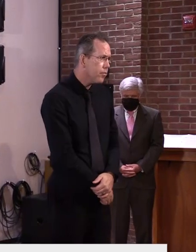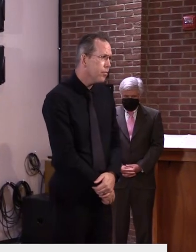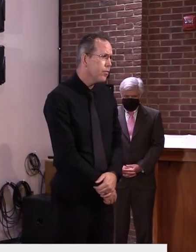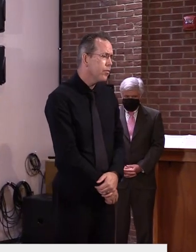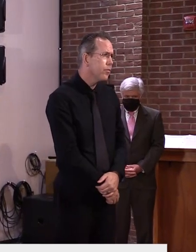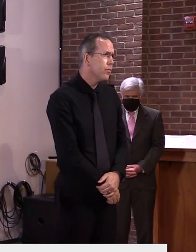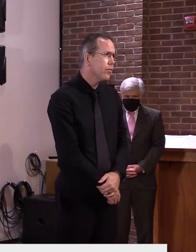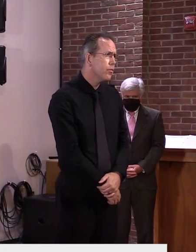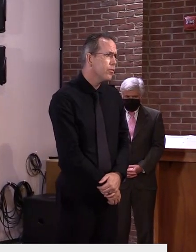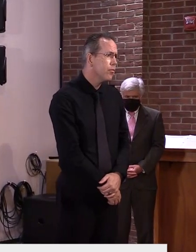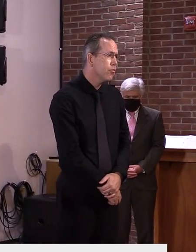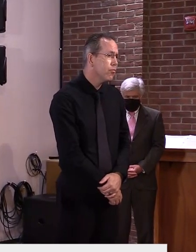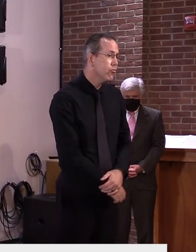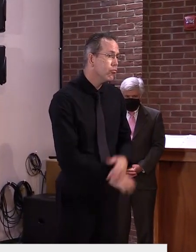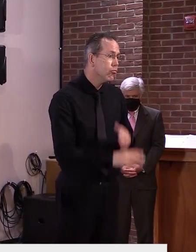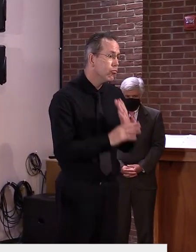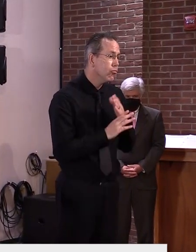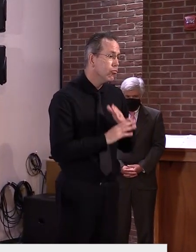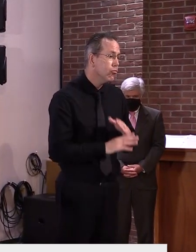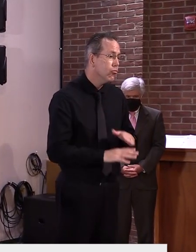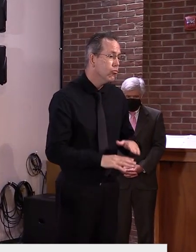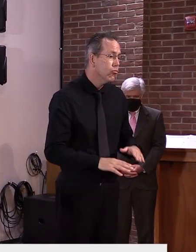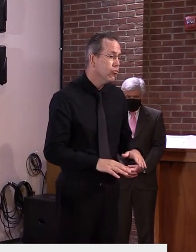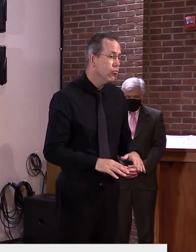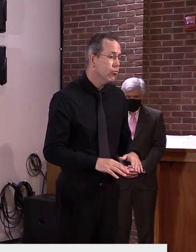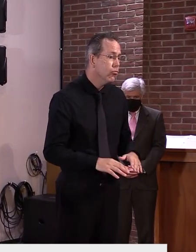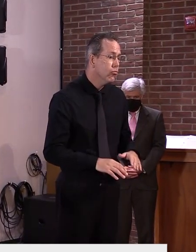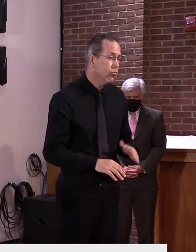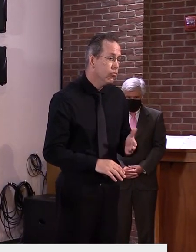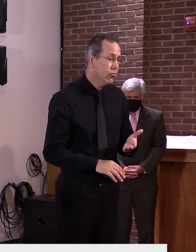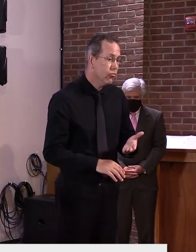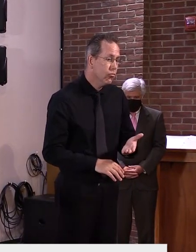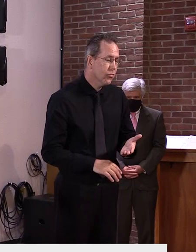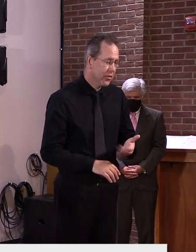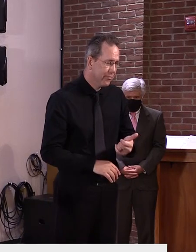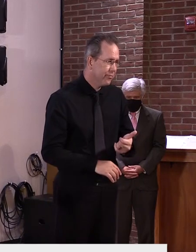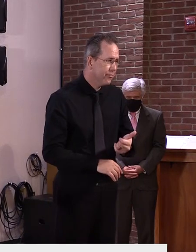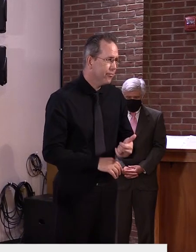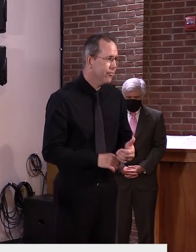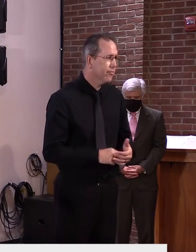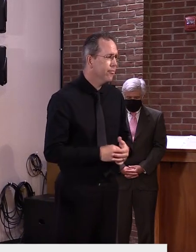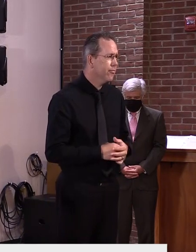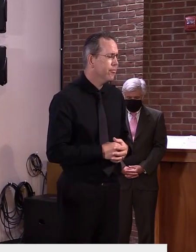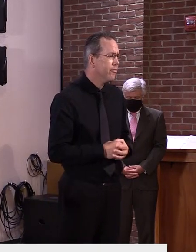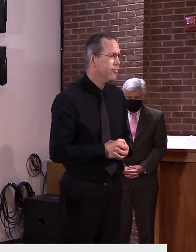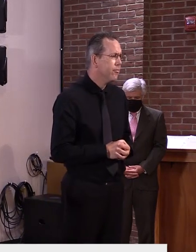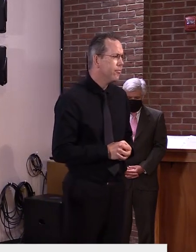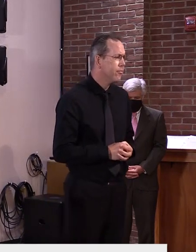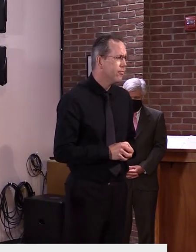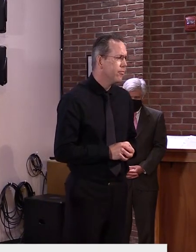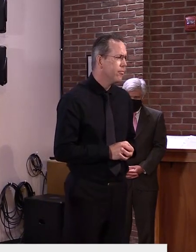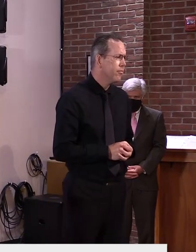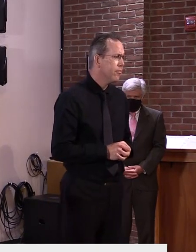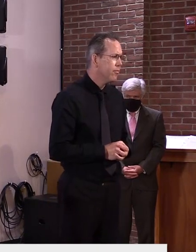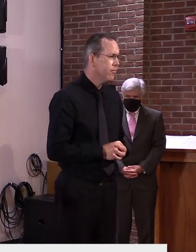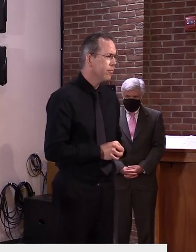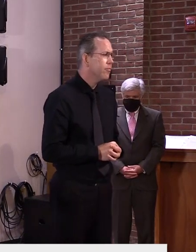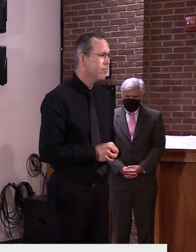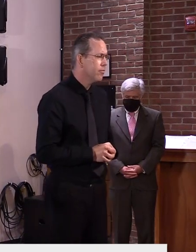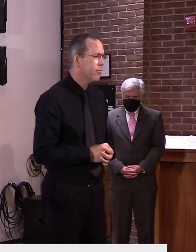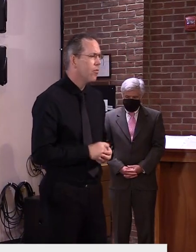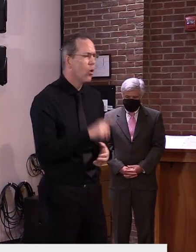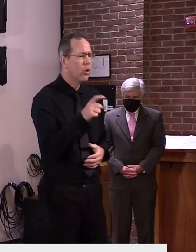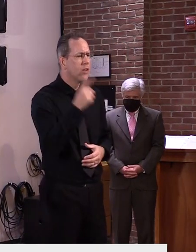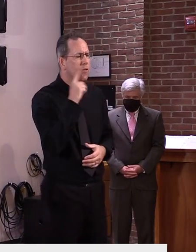My question is for Dan French. The Islander is